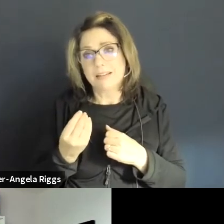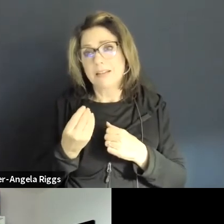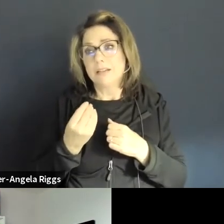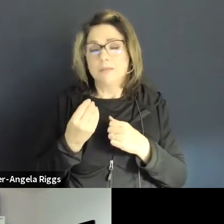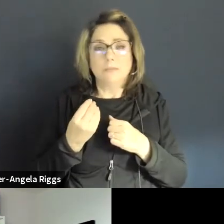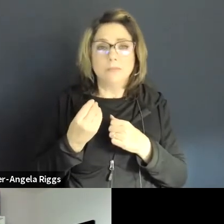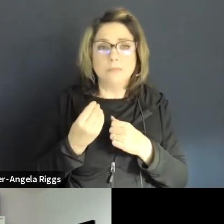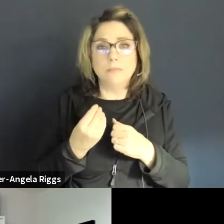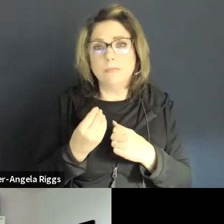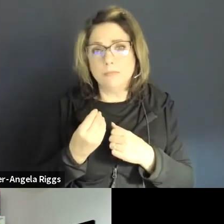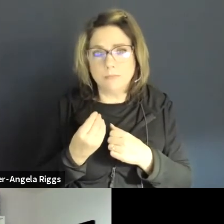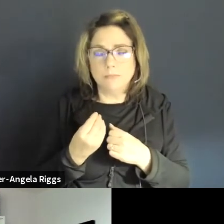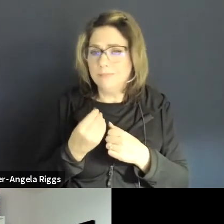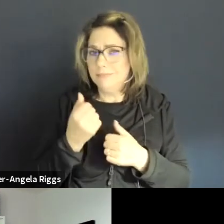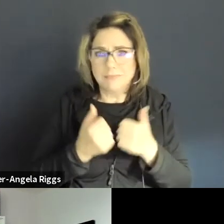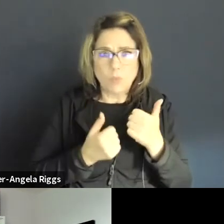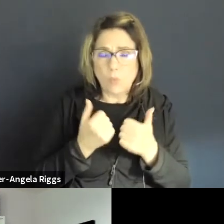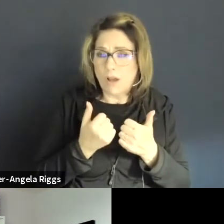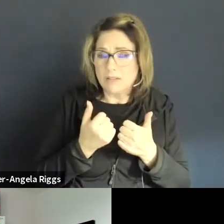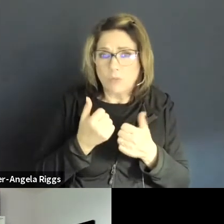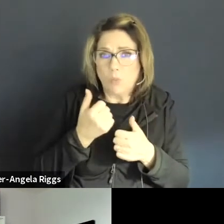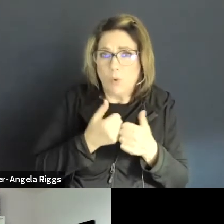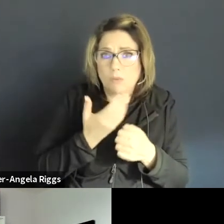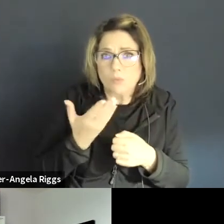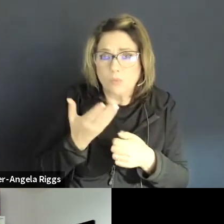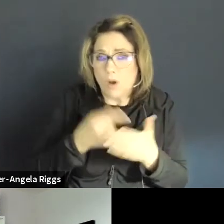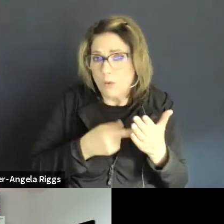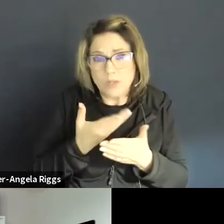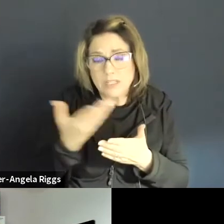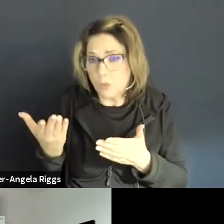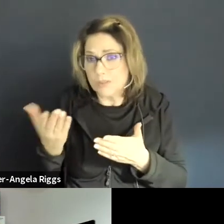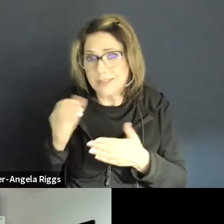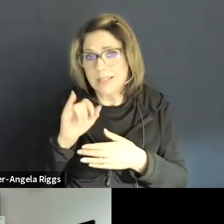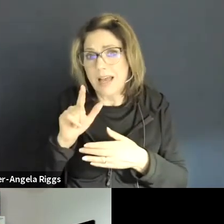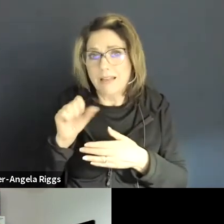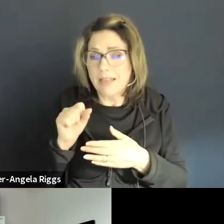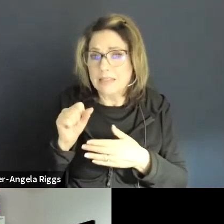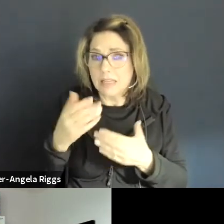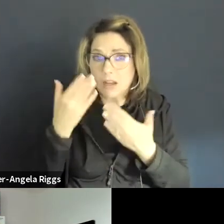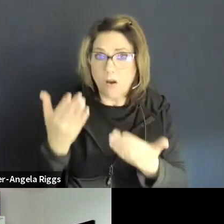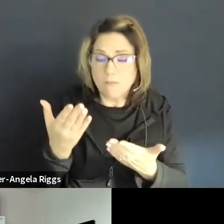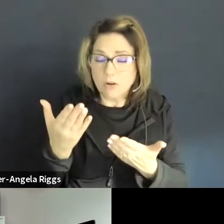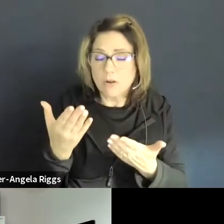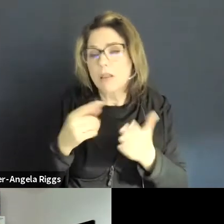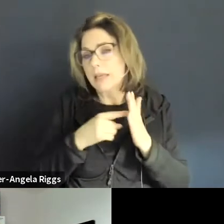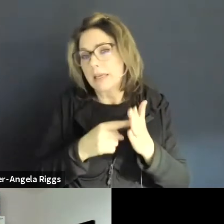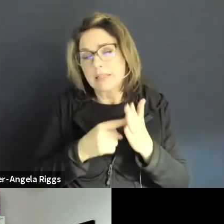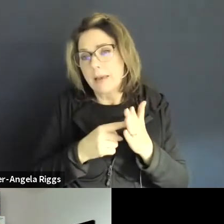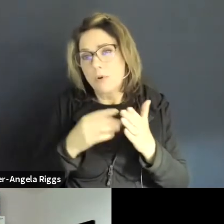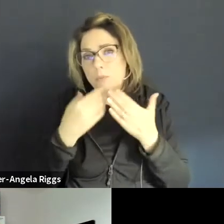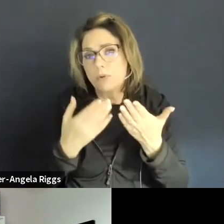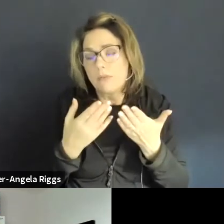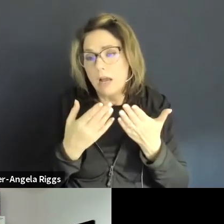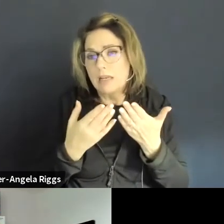and what resources the IL network has to offer. For example, in terms of providing